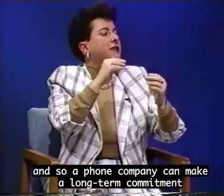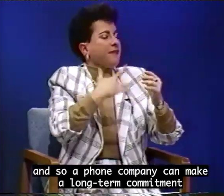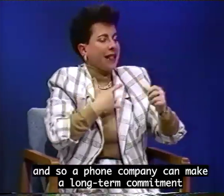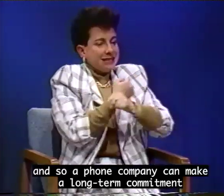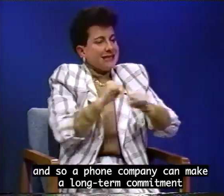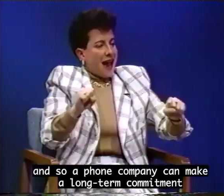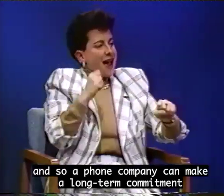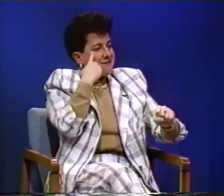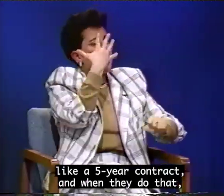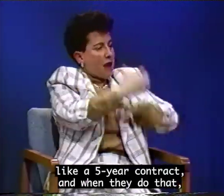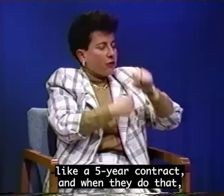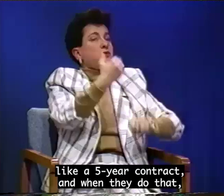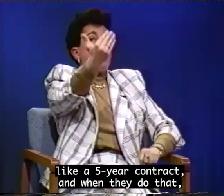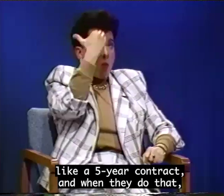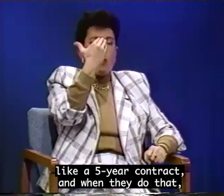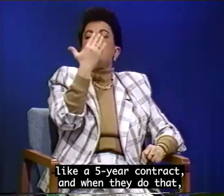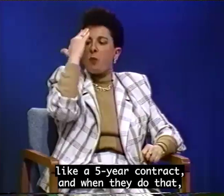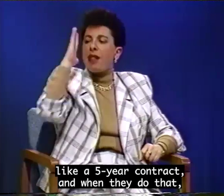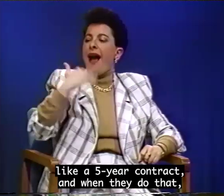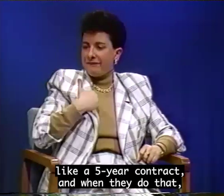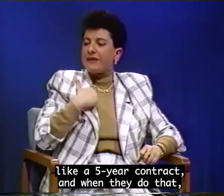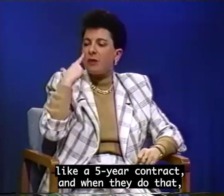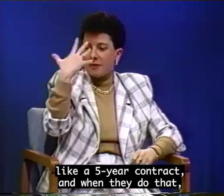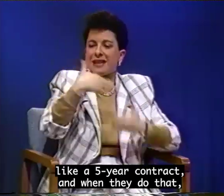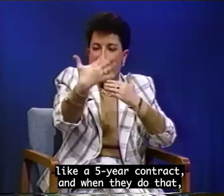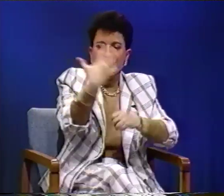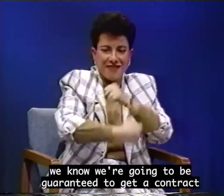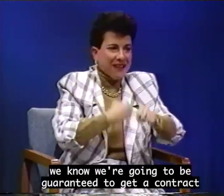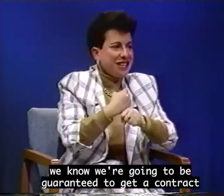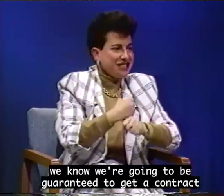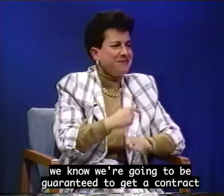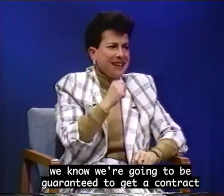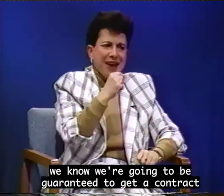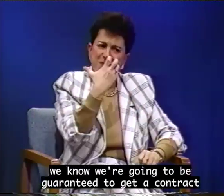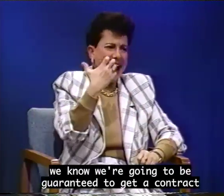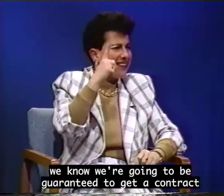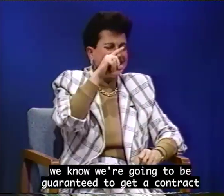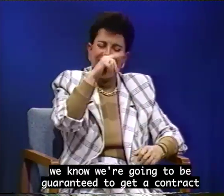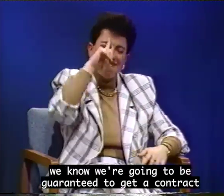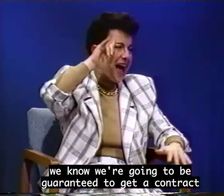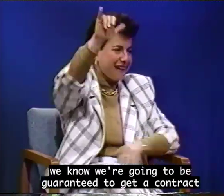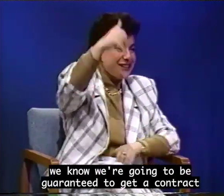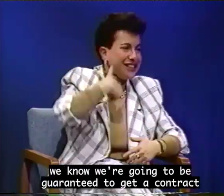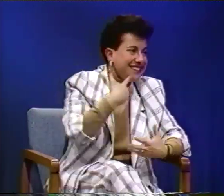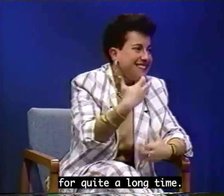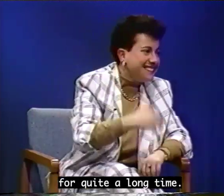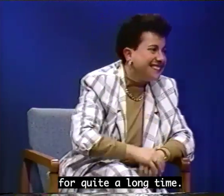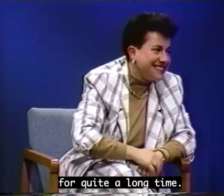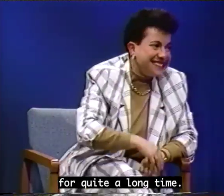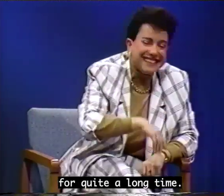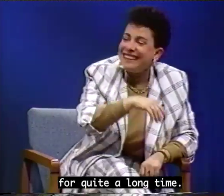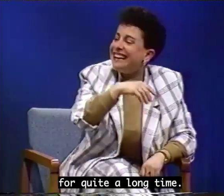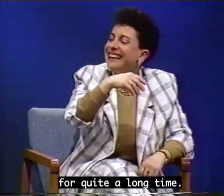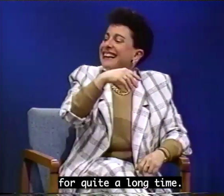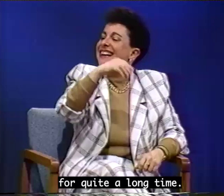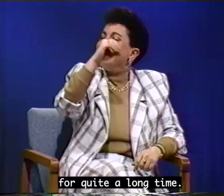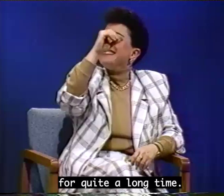can make a long-term commitment, like a 5-year contract, and when they do that, we know we're going to be guaranteed to get a contract for quite a long